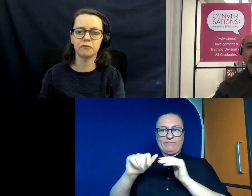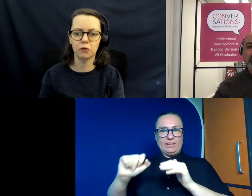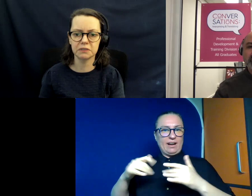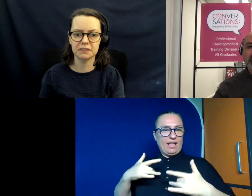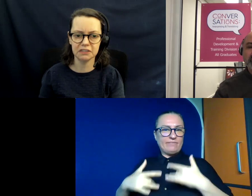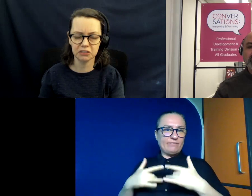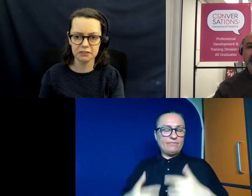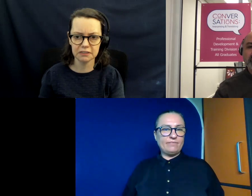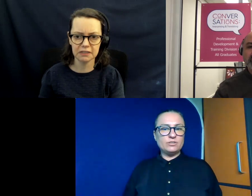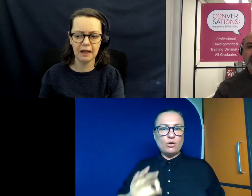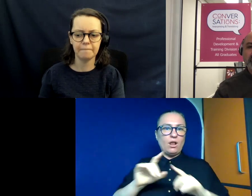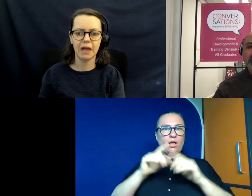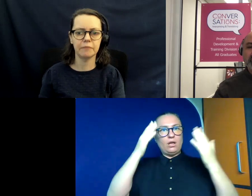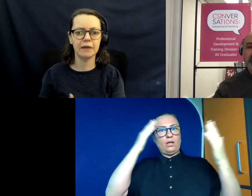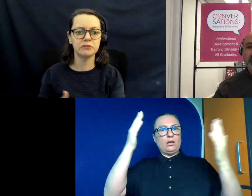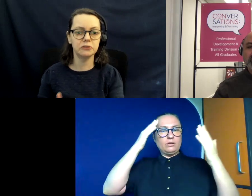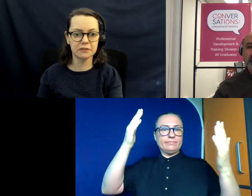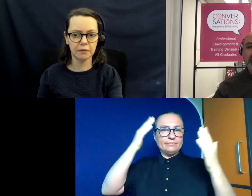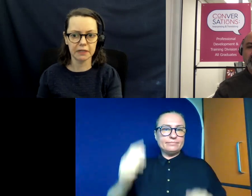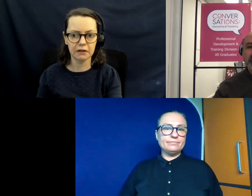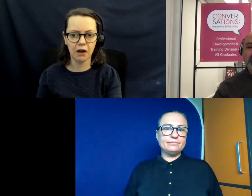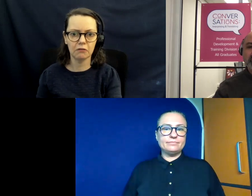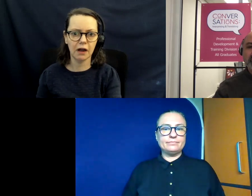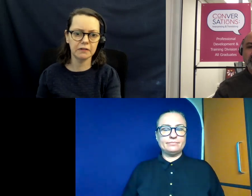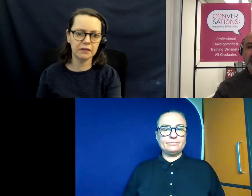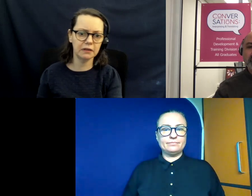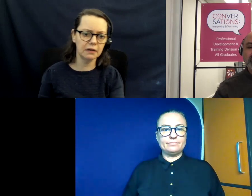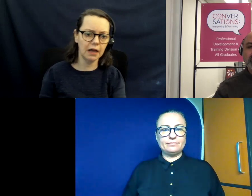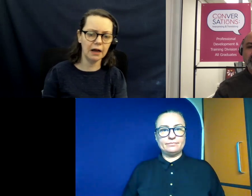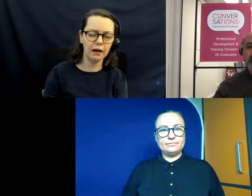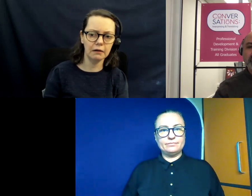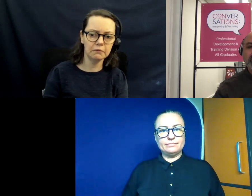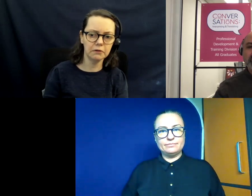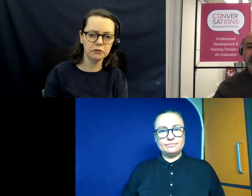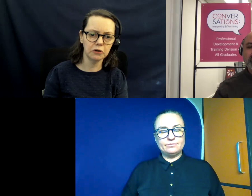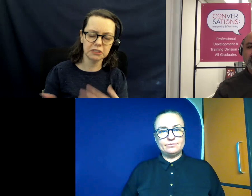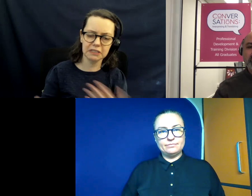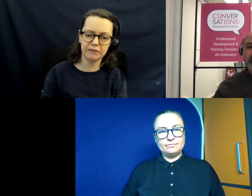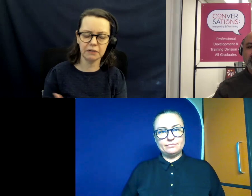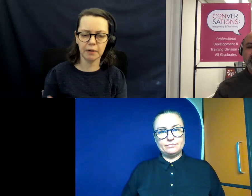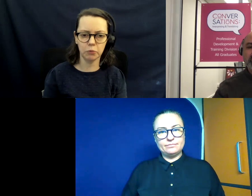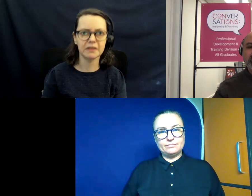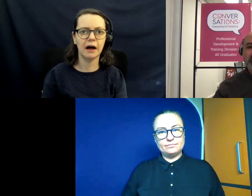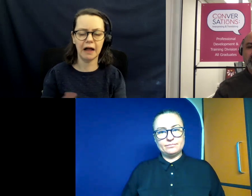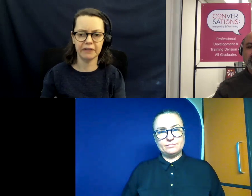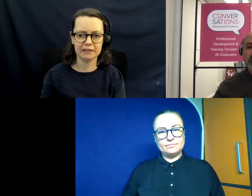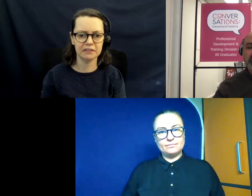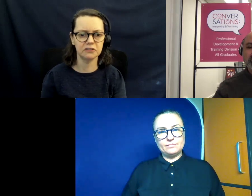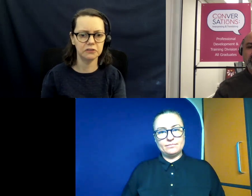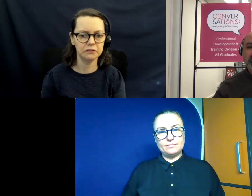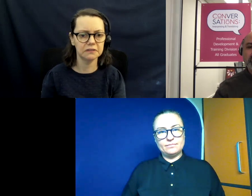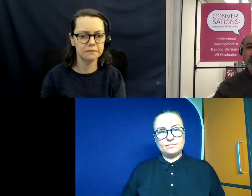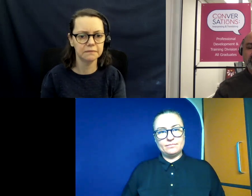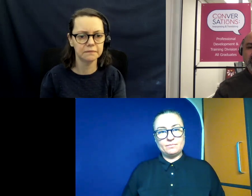make informed decisions and perhaps do something rather than just living in a bubble without having access